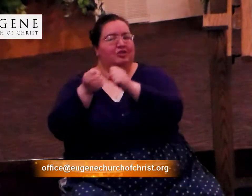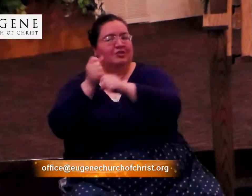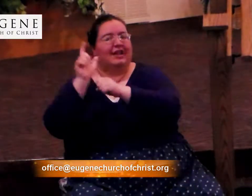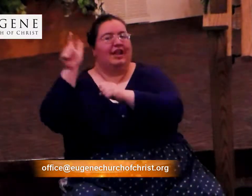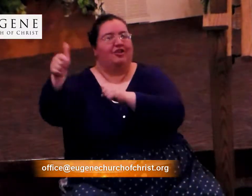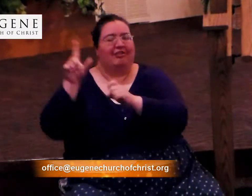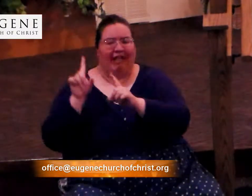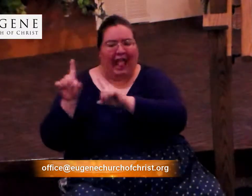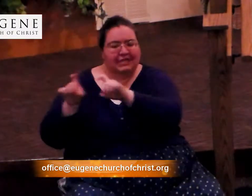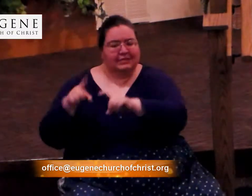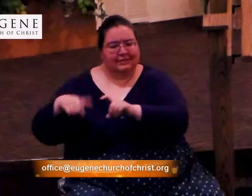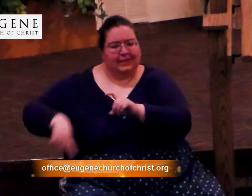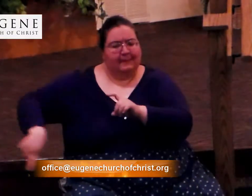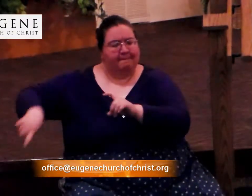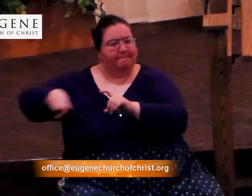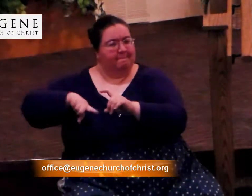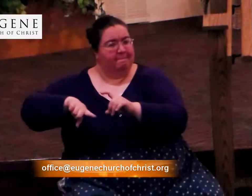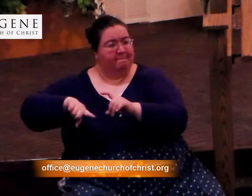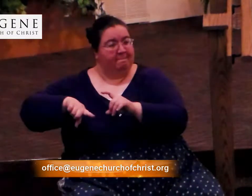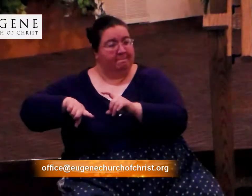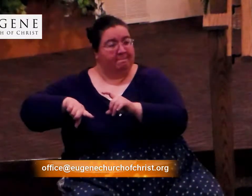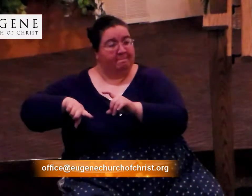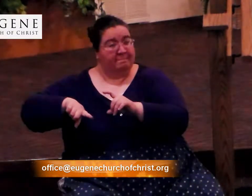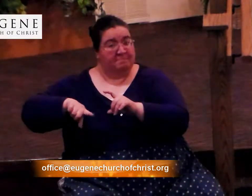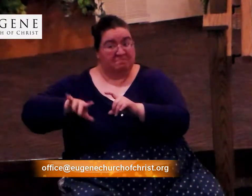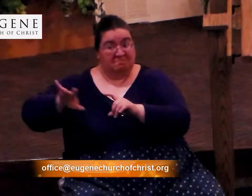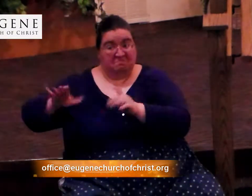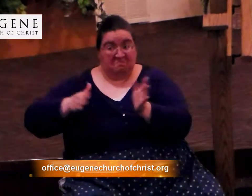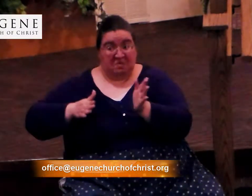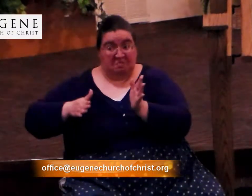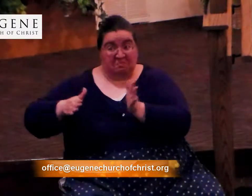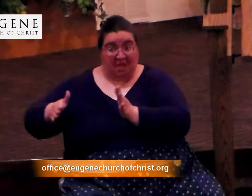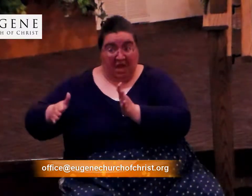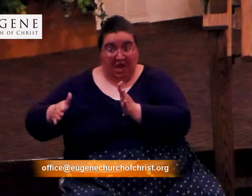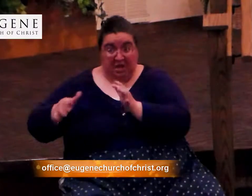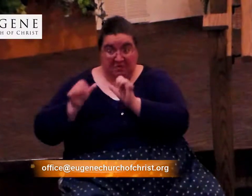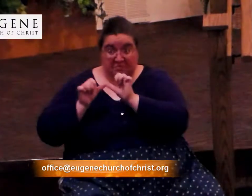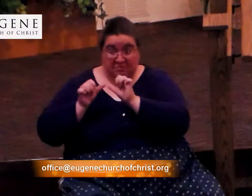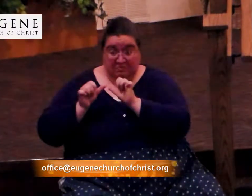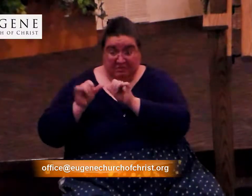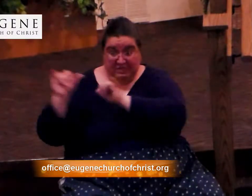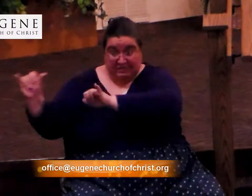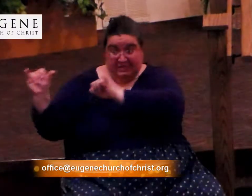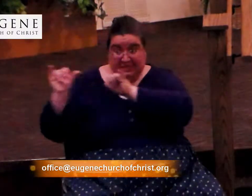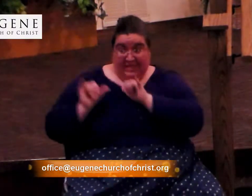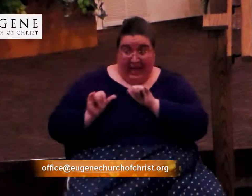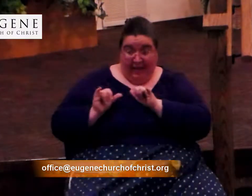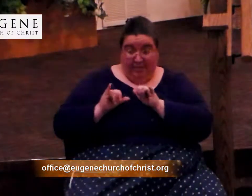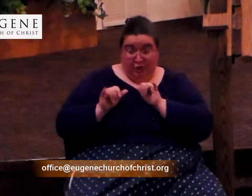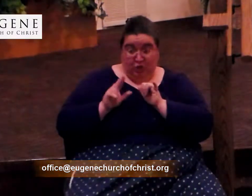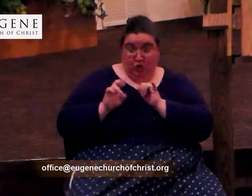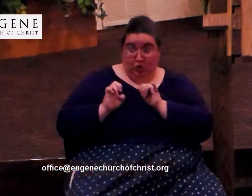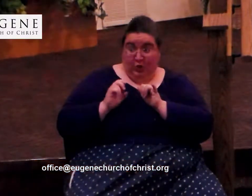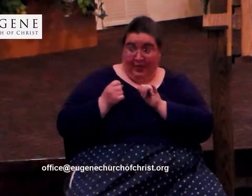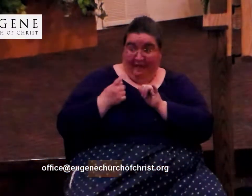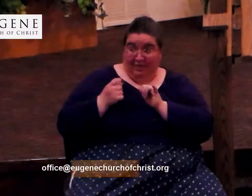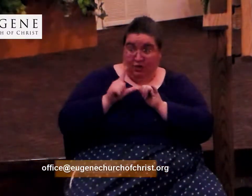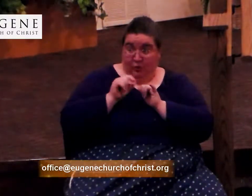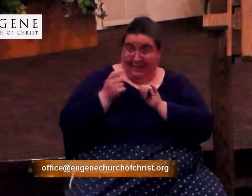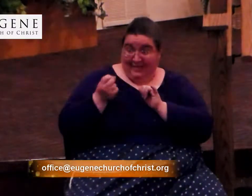everybody else, is the plan today what you thought it would be back there on June 11th, 2017? And some of you will